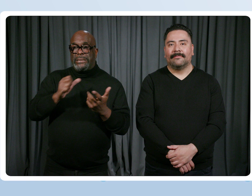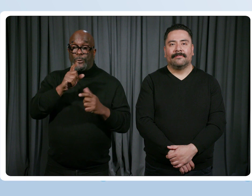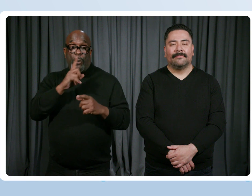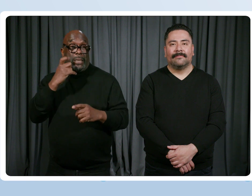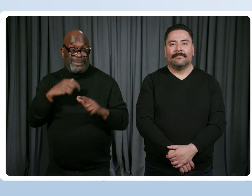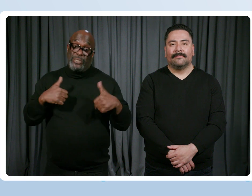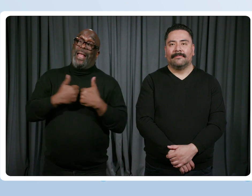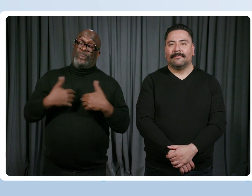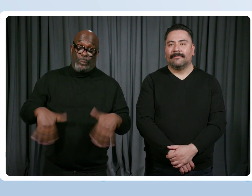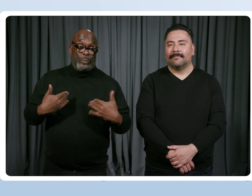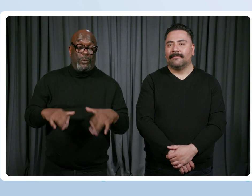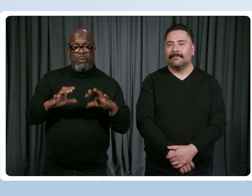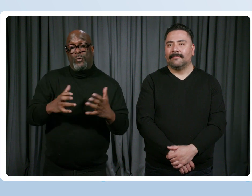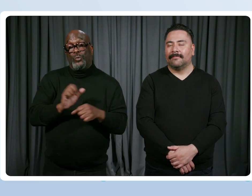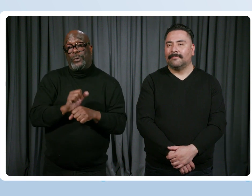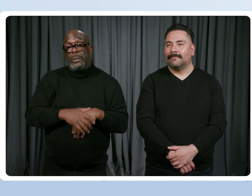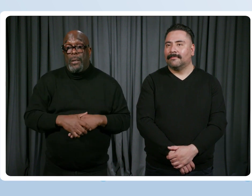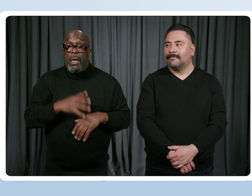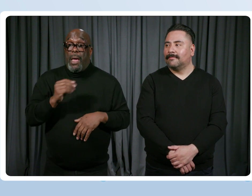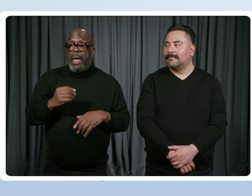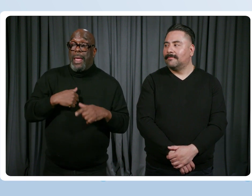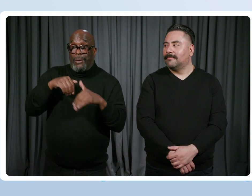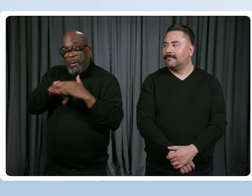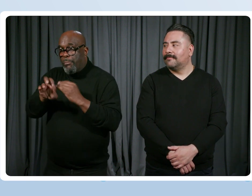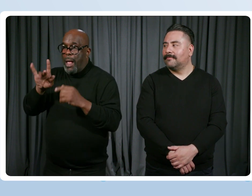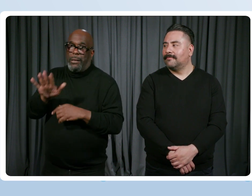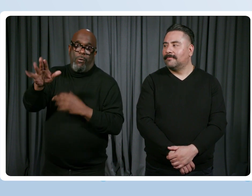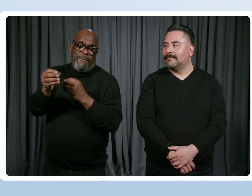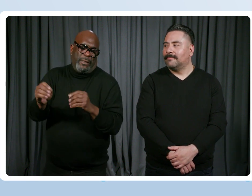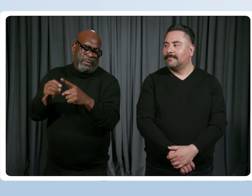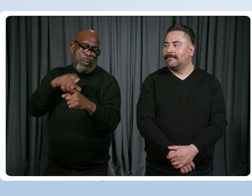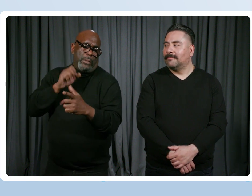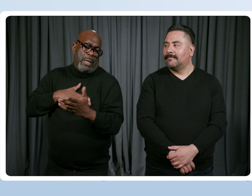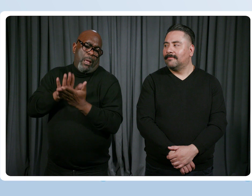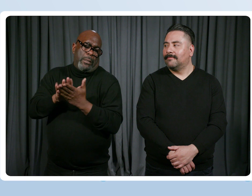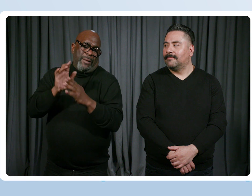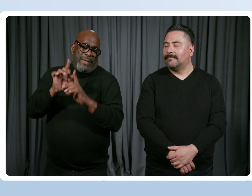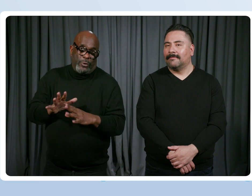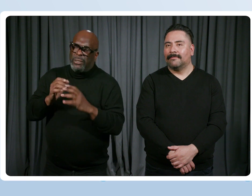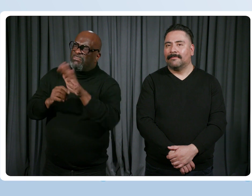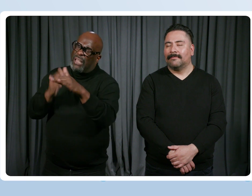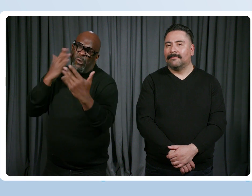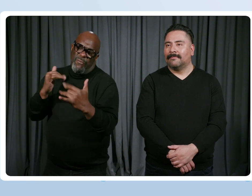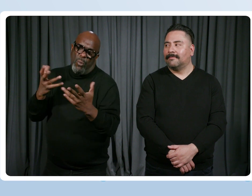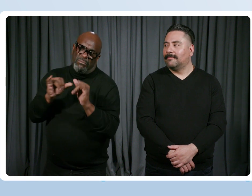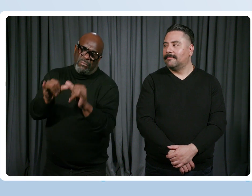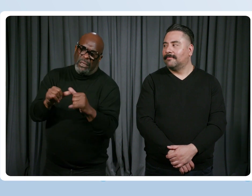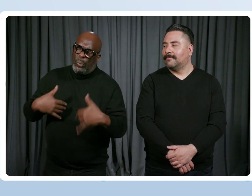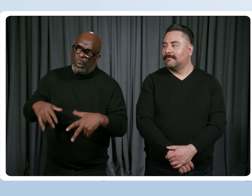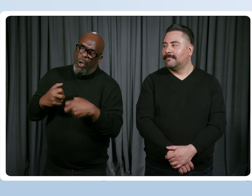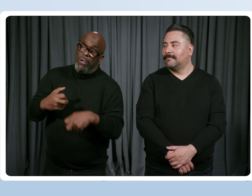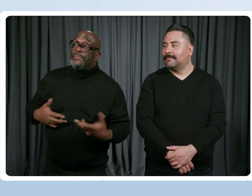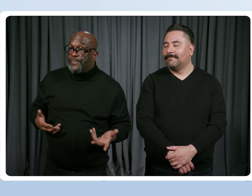challenging coursework to go through. And I had gone into Molly's office. She was my academic advisor. And I was like, I don't know if I want to continue with this. This is really